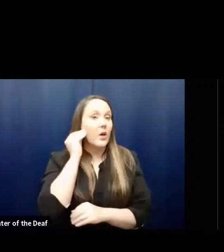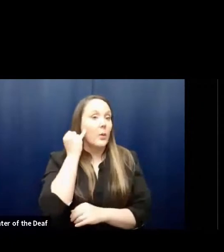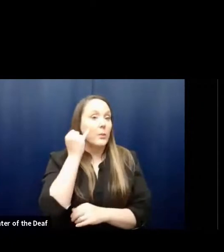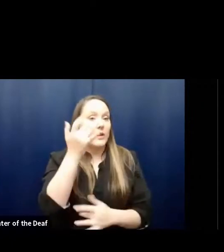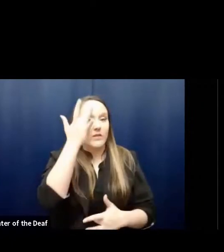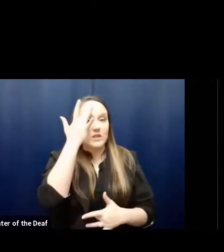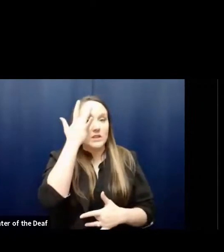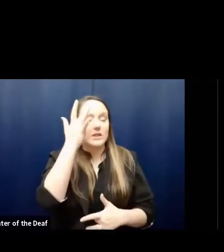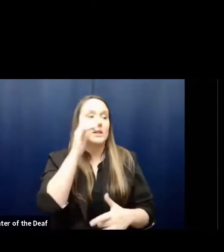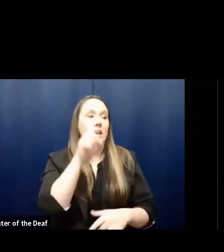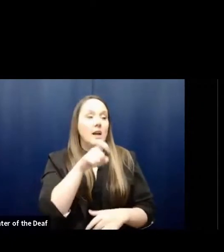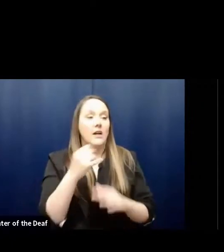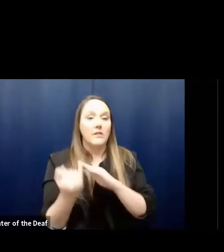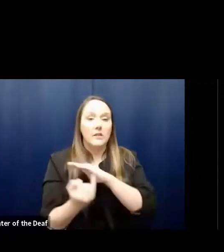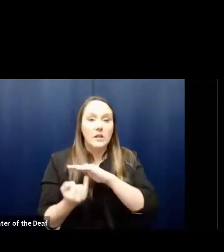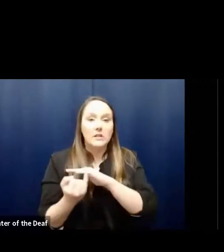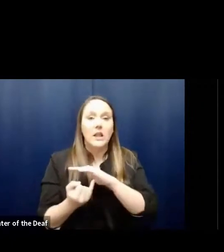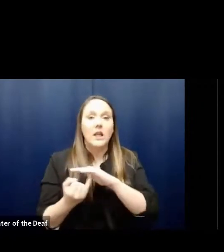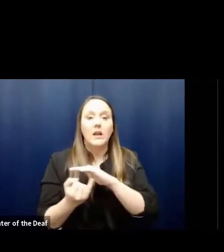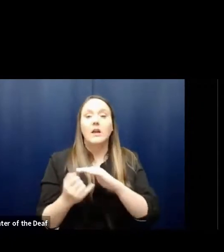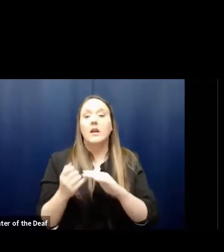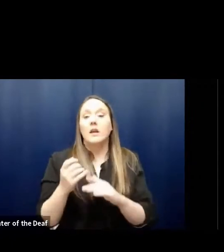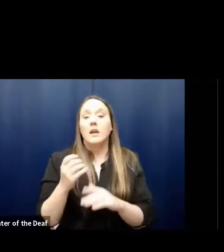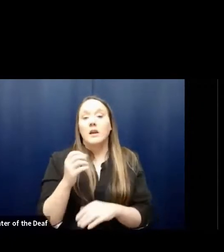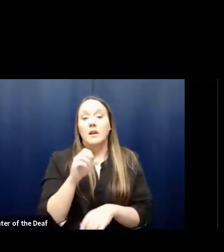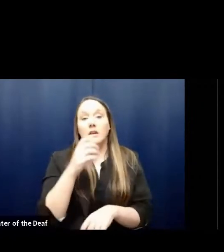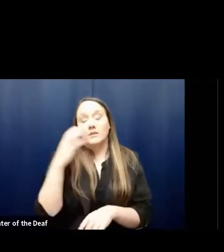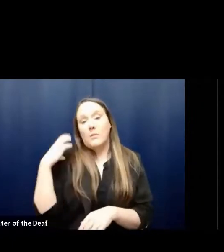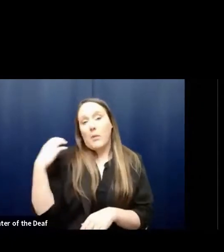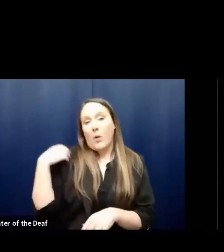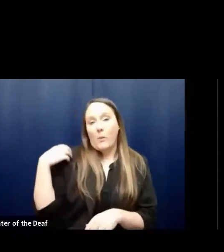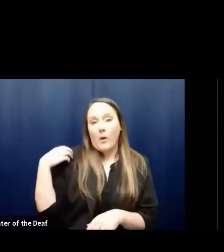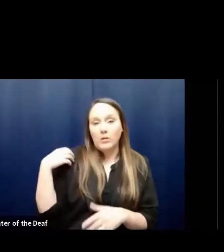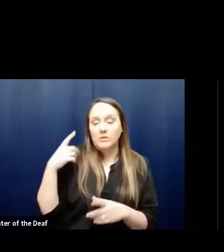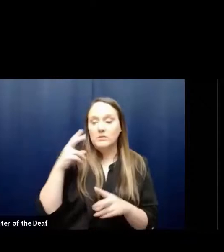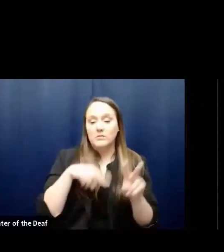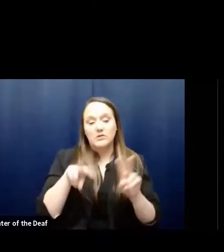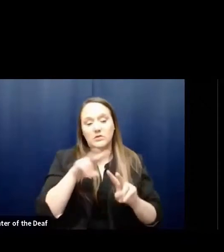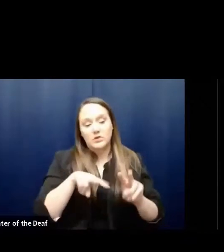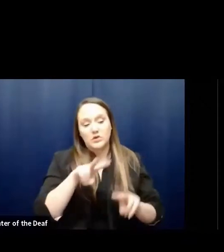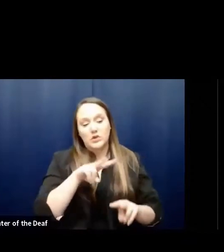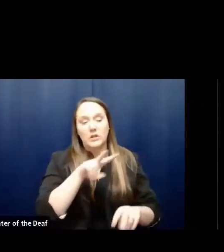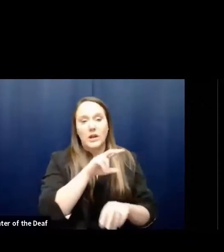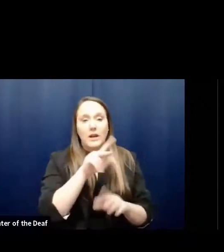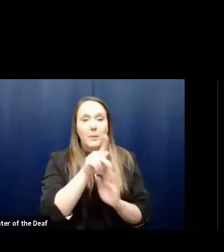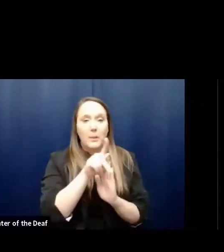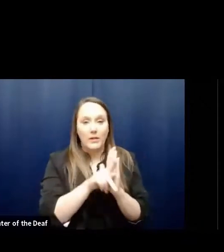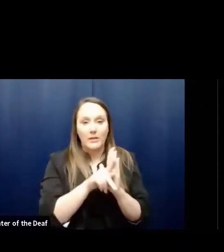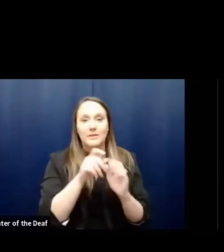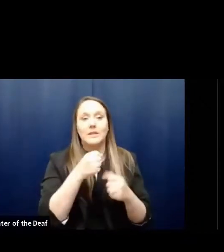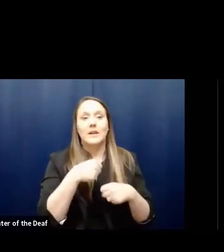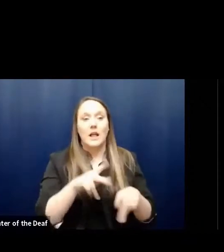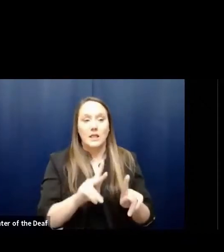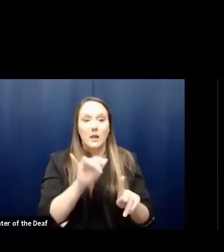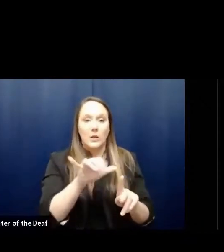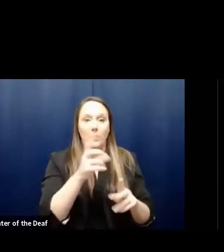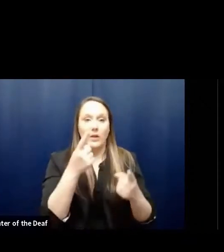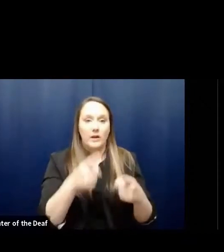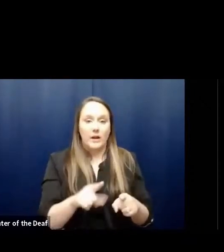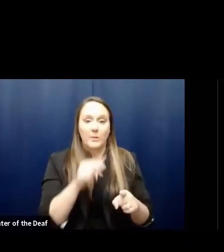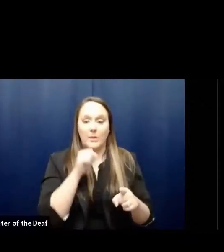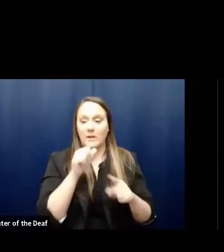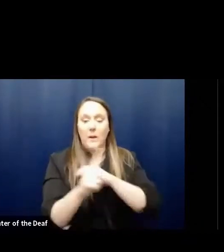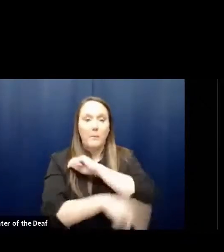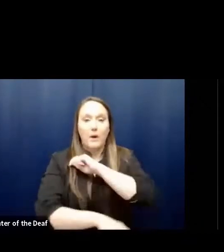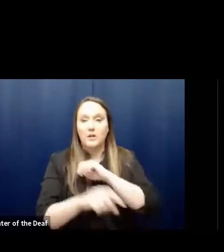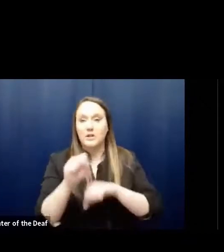or having to isolate or quarantine, is employers looking at their leave policies and allowing that to happen. Not punishing